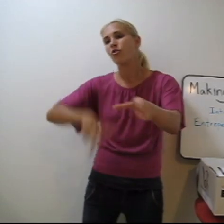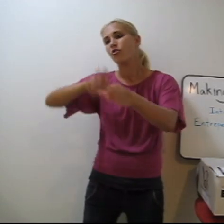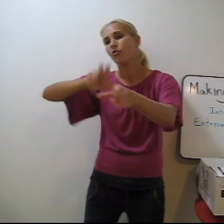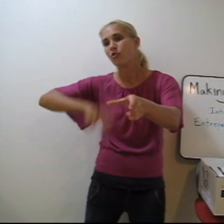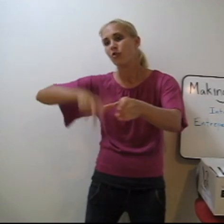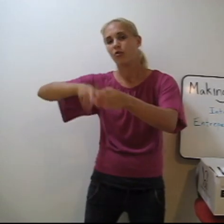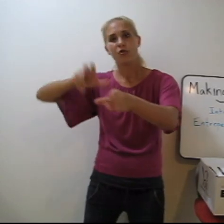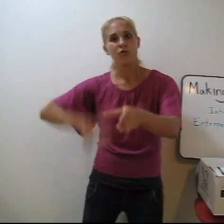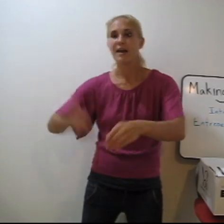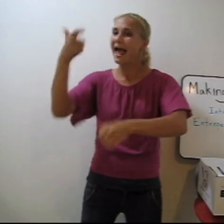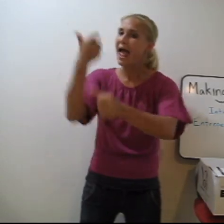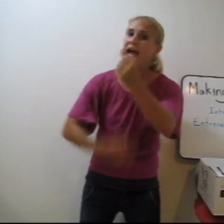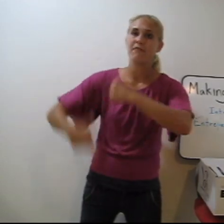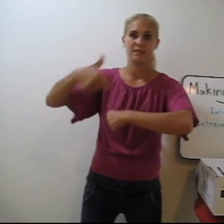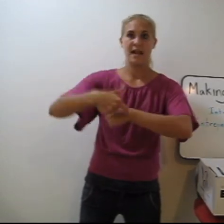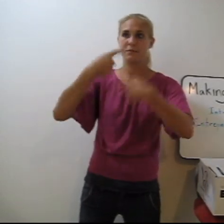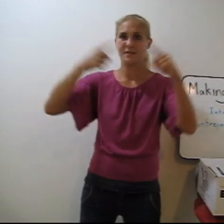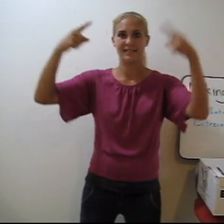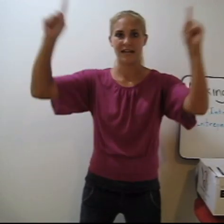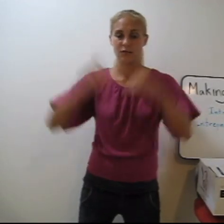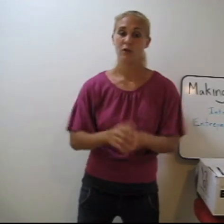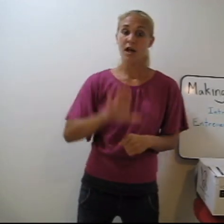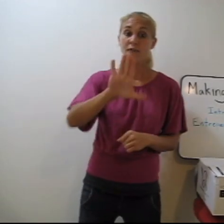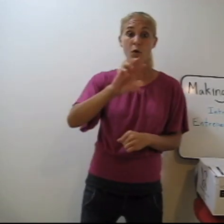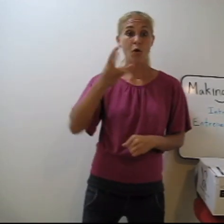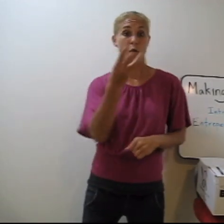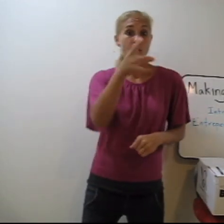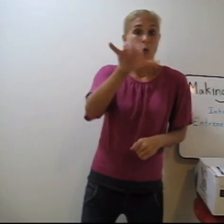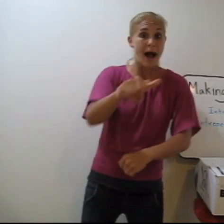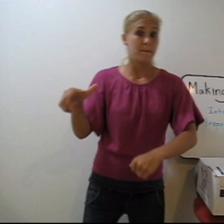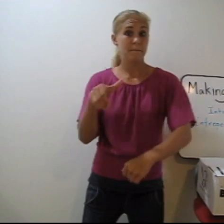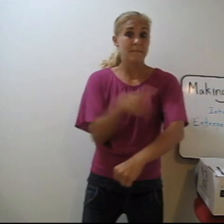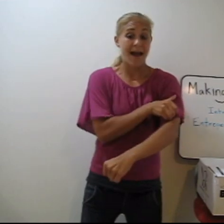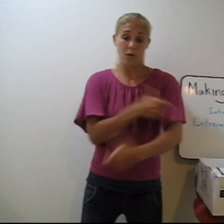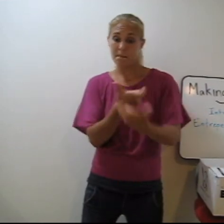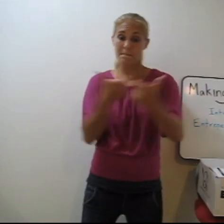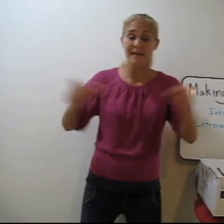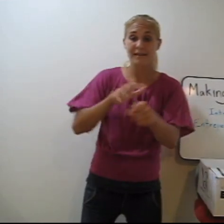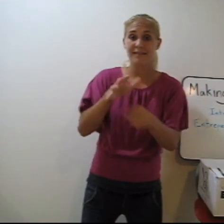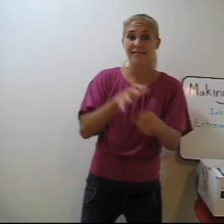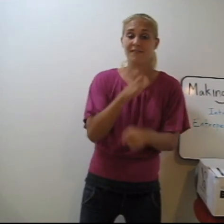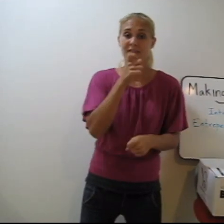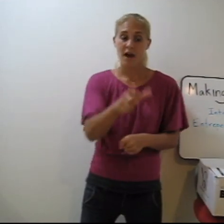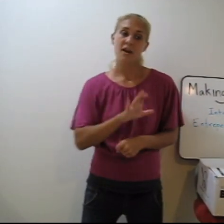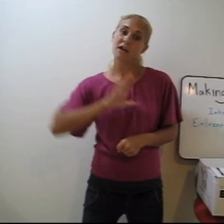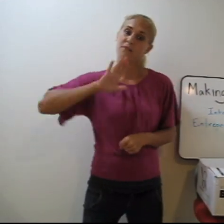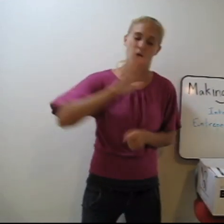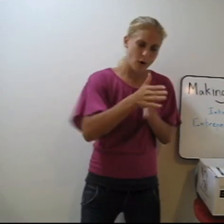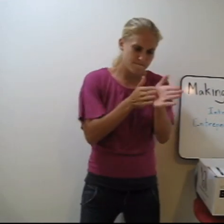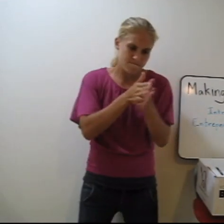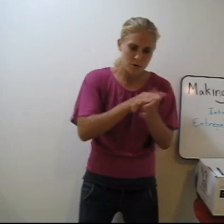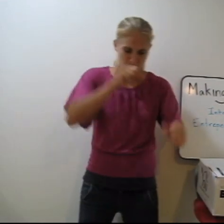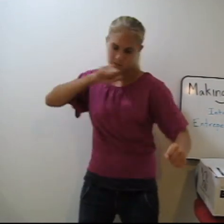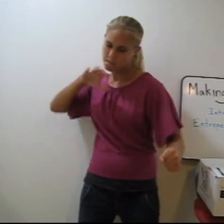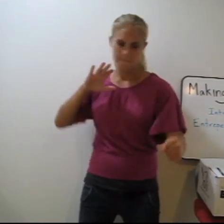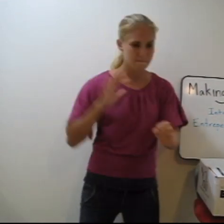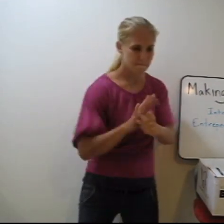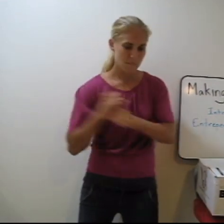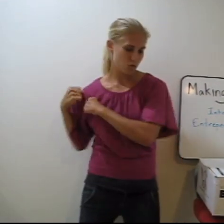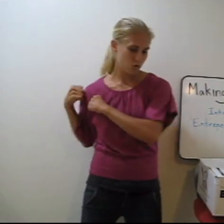better life. If your why power, your desire, isn't great enough, if the fortitude of your commitment isn't powerful enough,